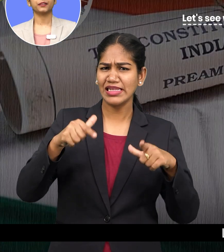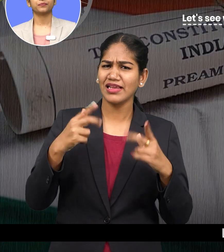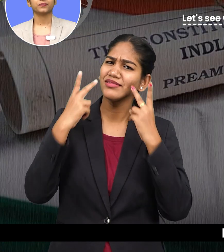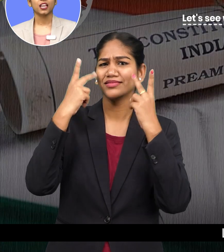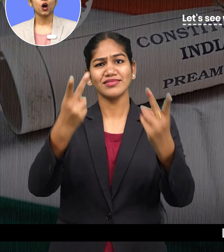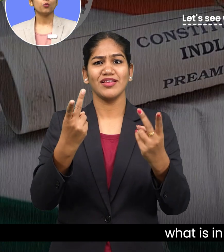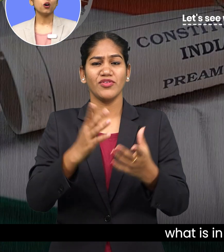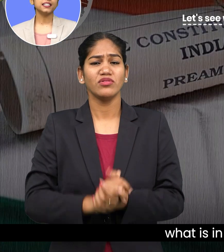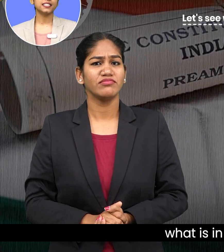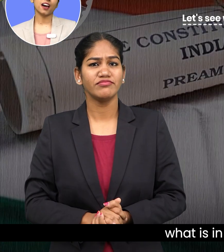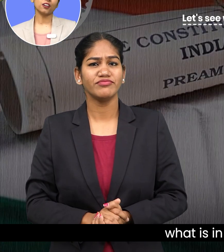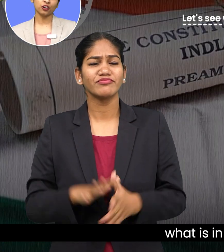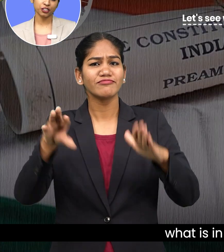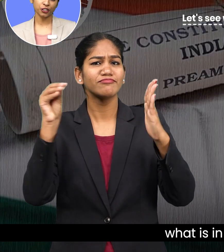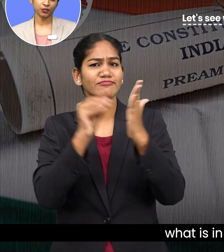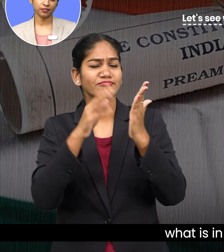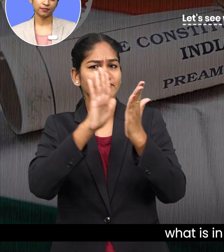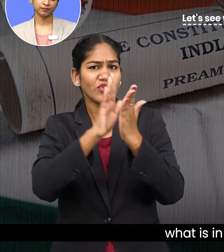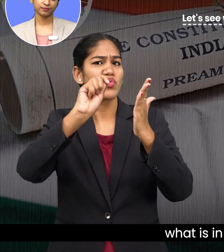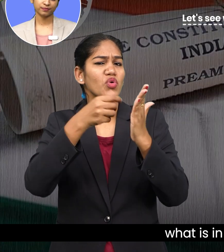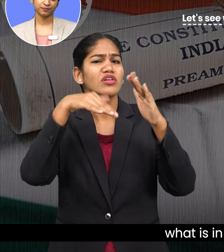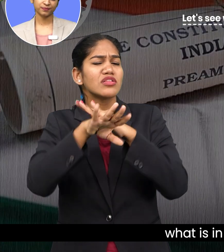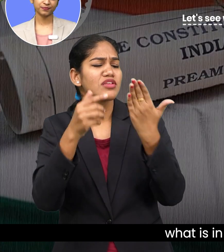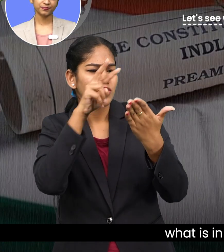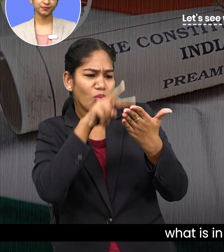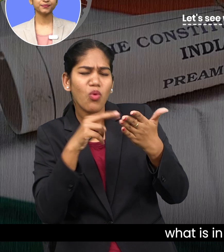Let's see what is in our Constitution.